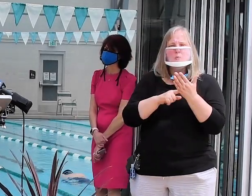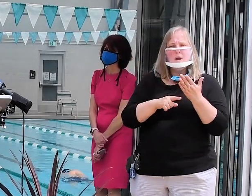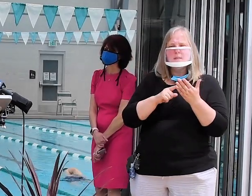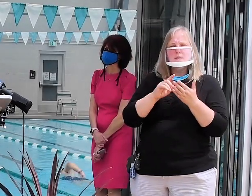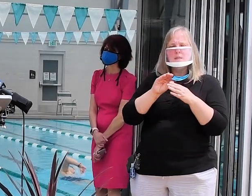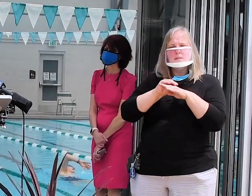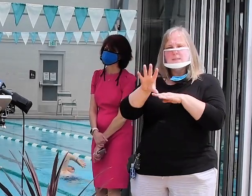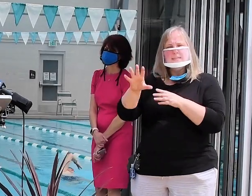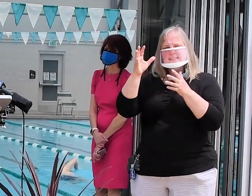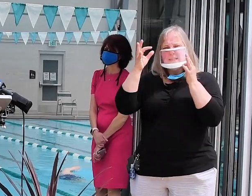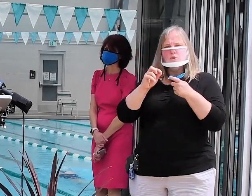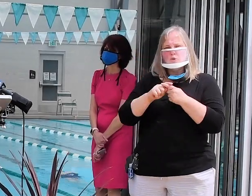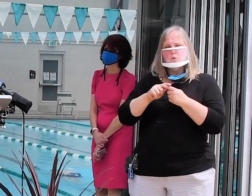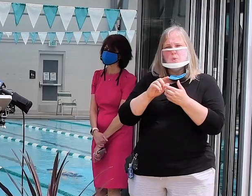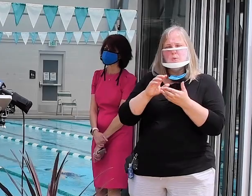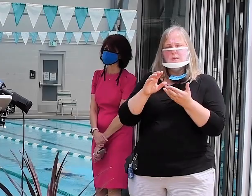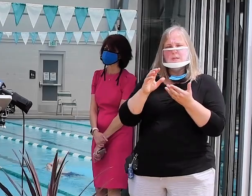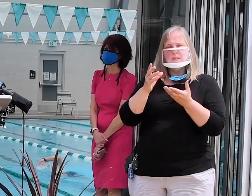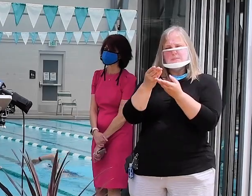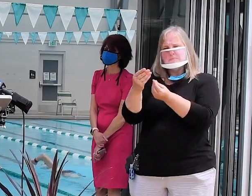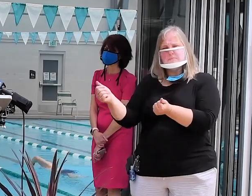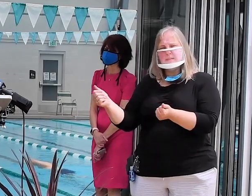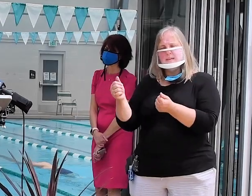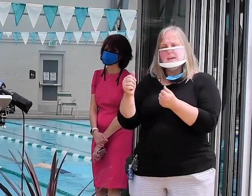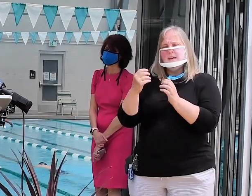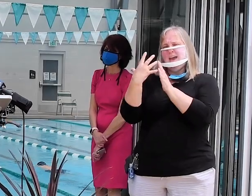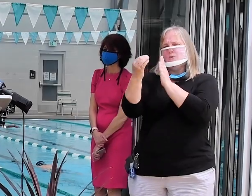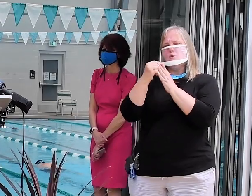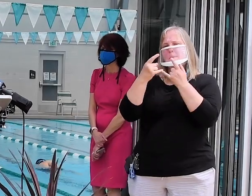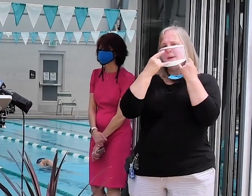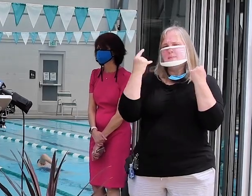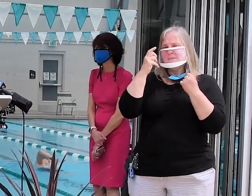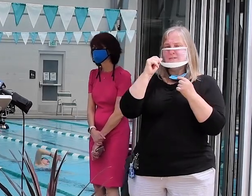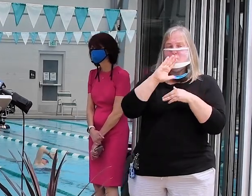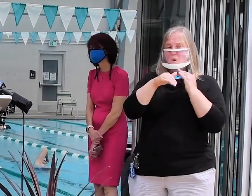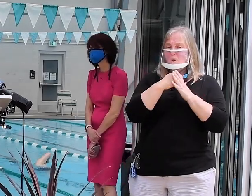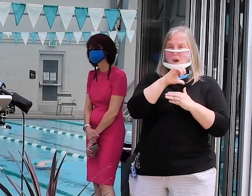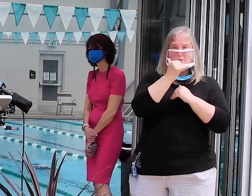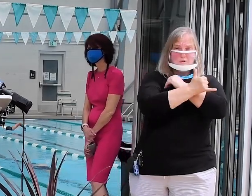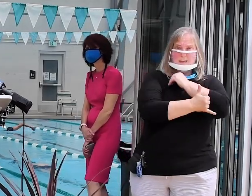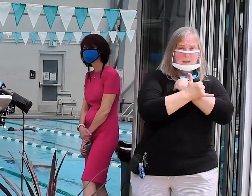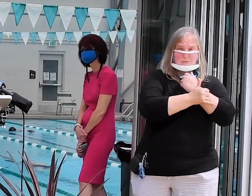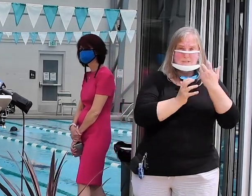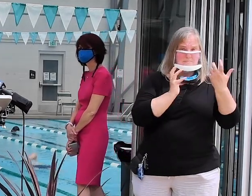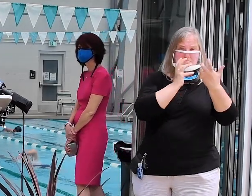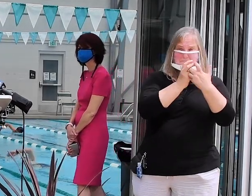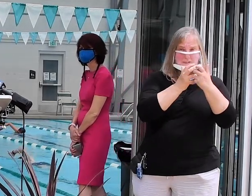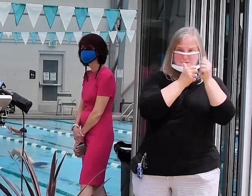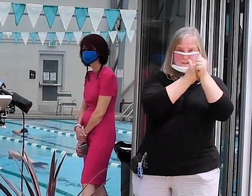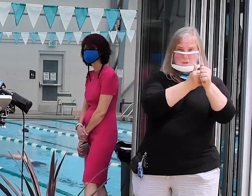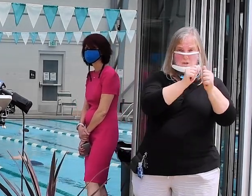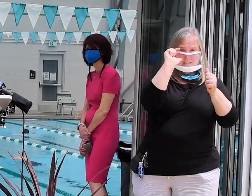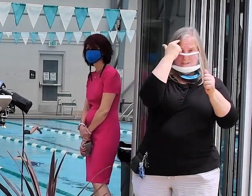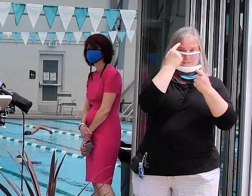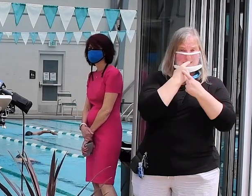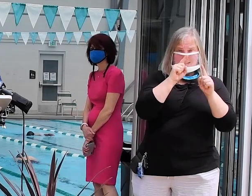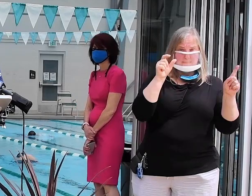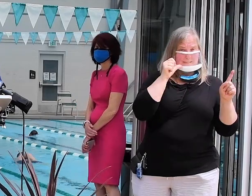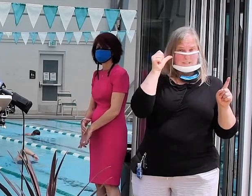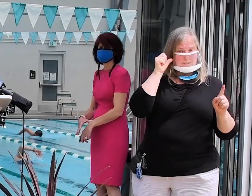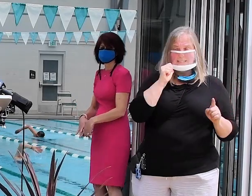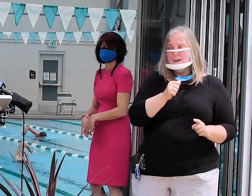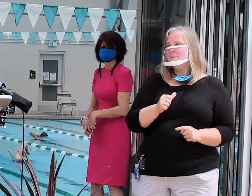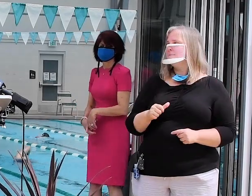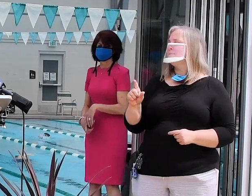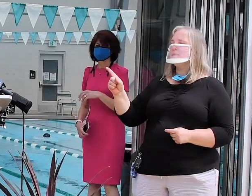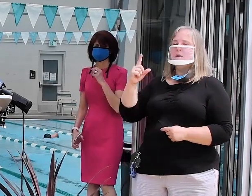lift the outdoor mask mandate, because not every surrounding county is aligning with the governor's announcement.